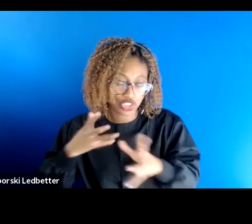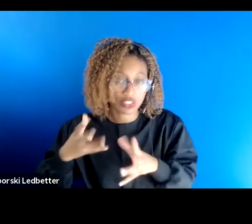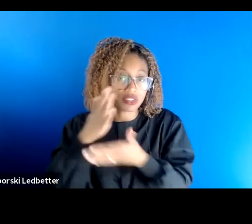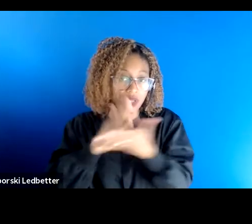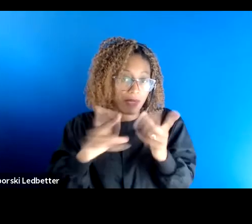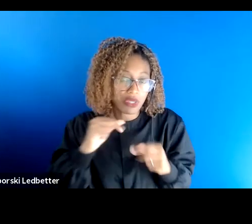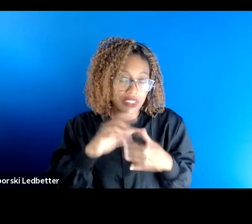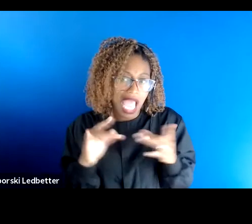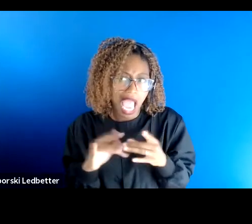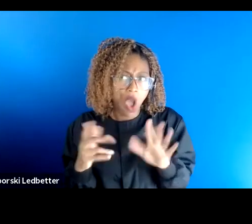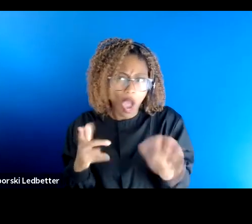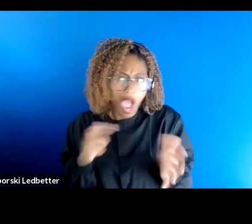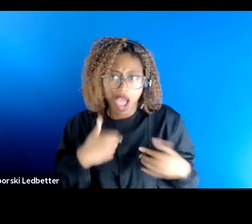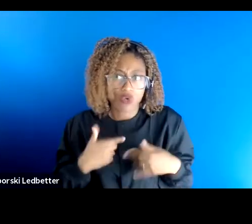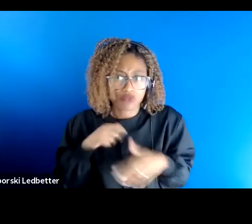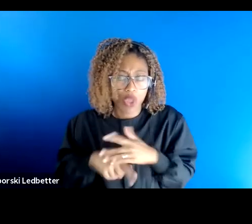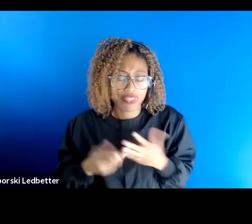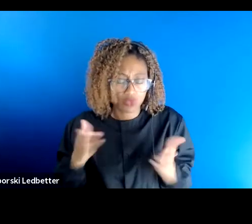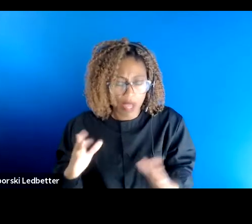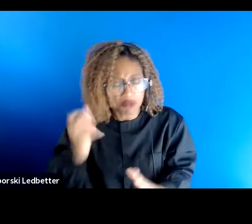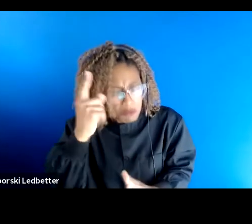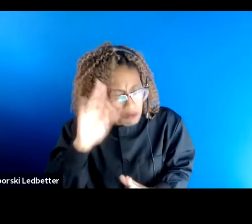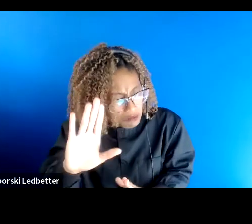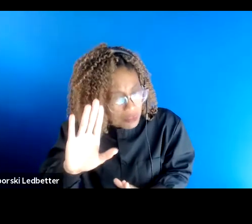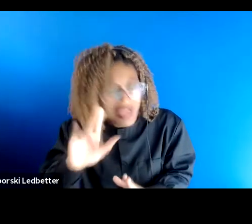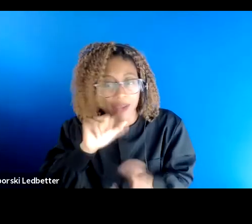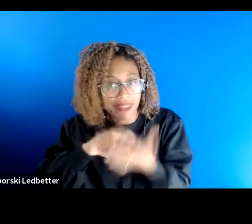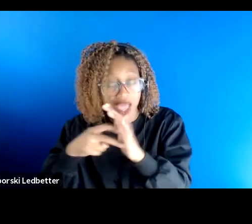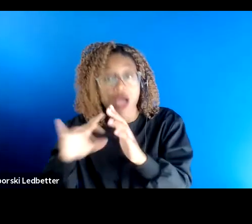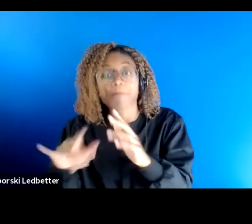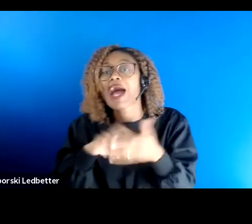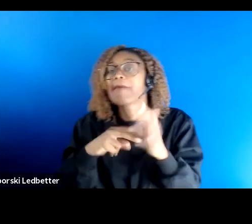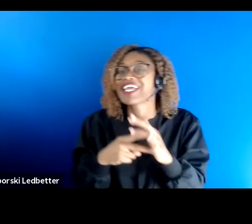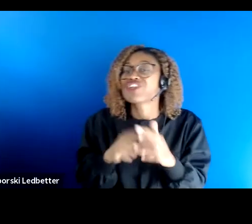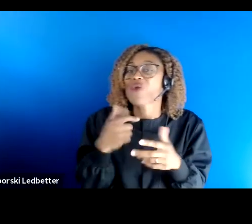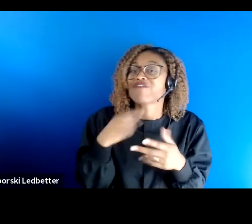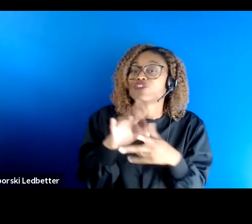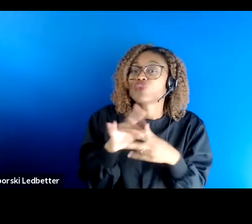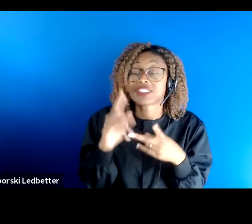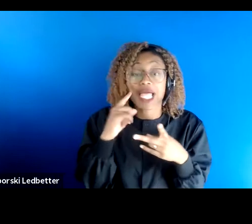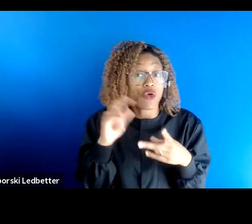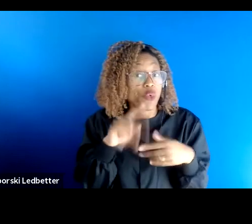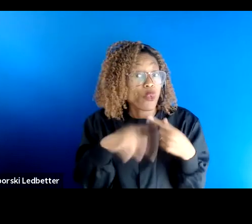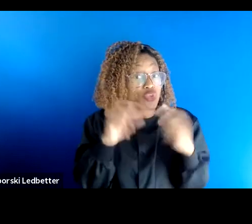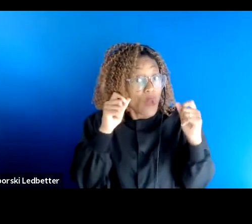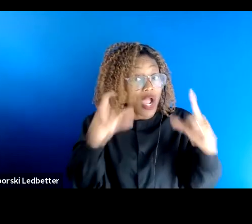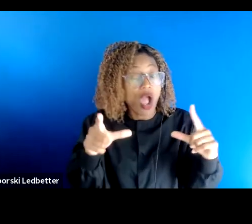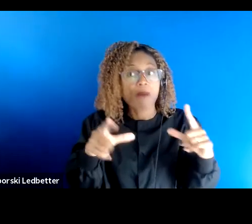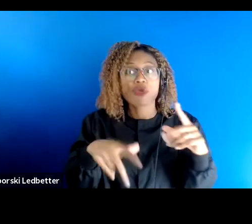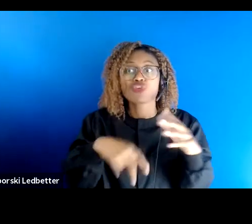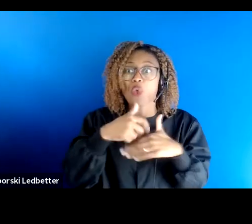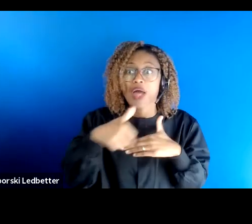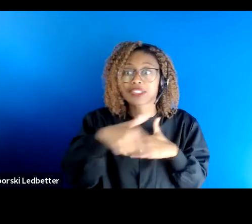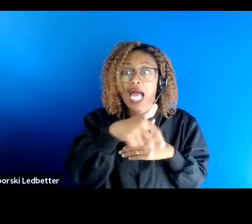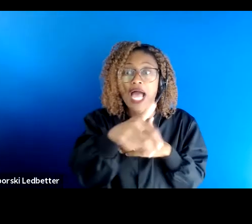choice, it means that when you wake up or you go outside or you get dressed, that there are certain things that